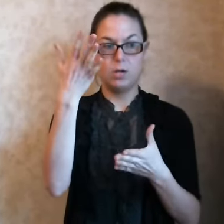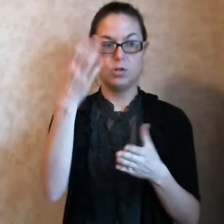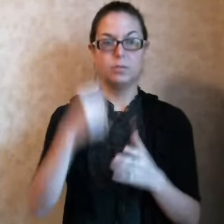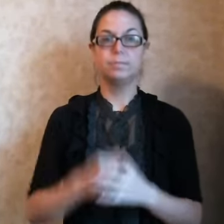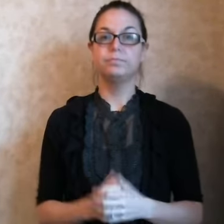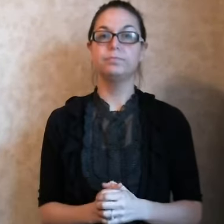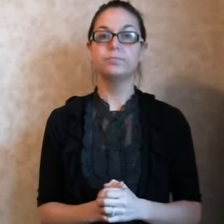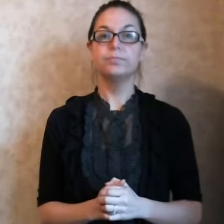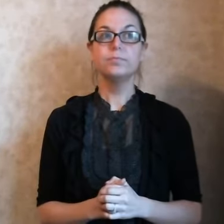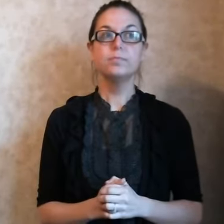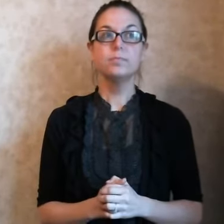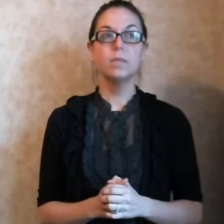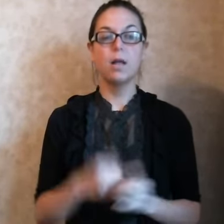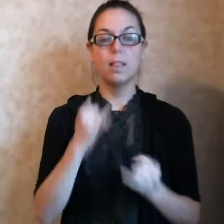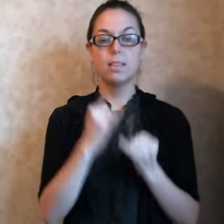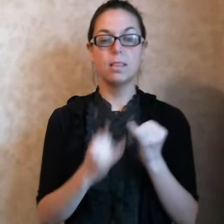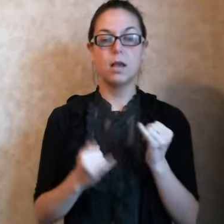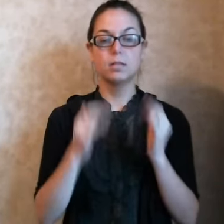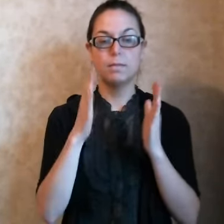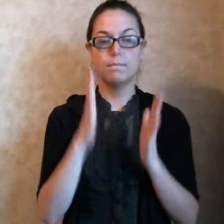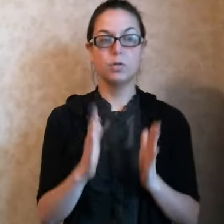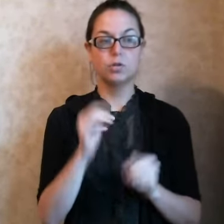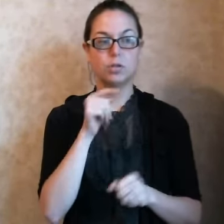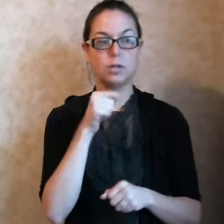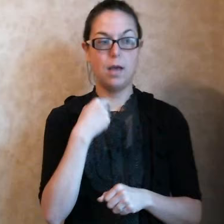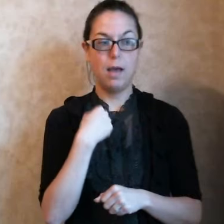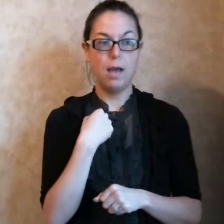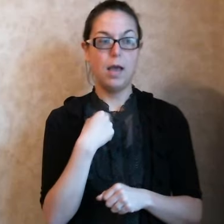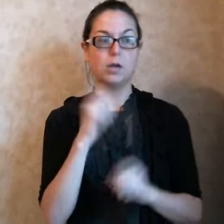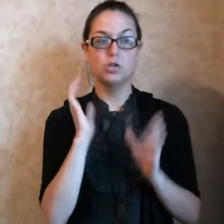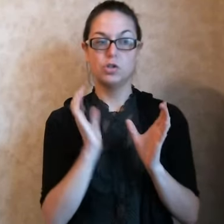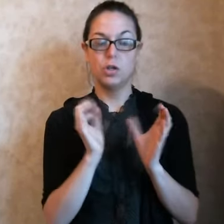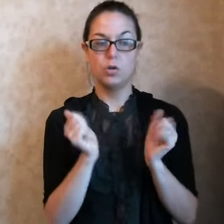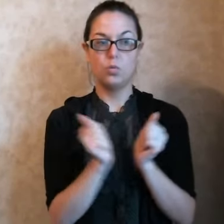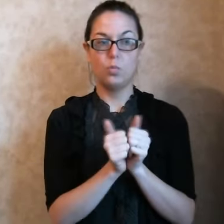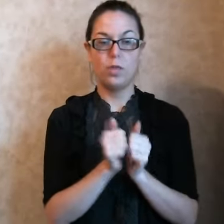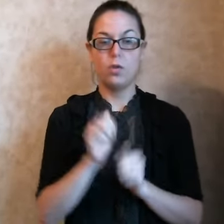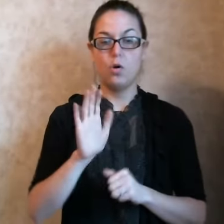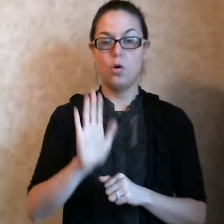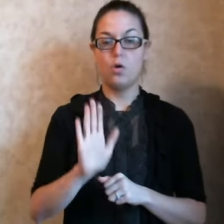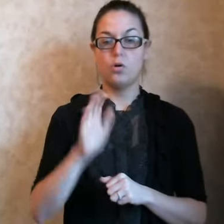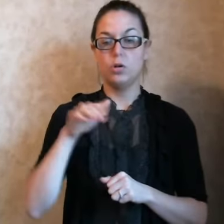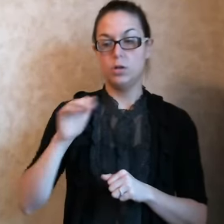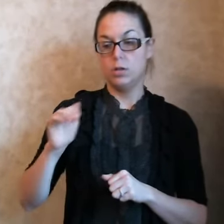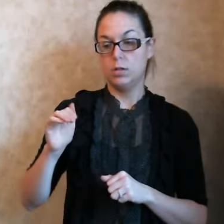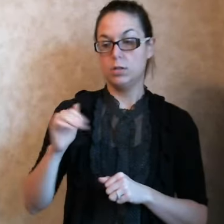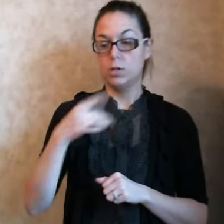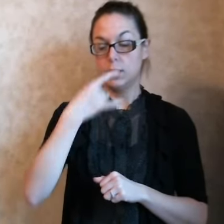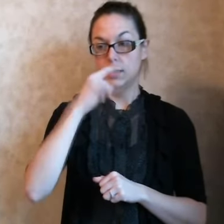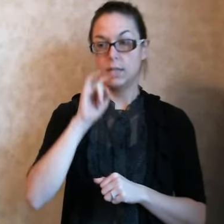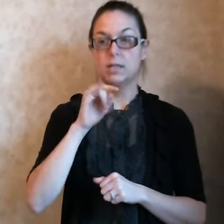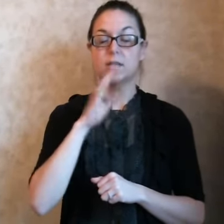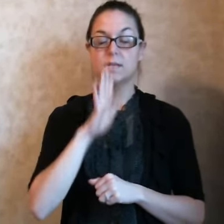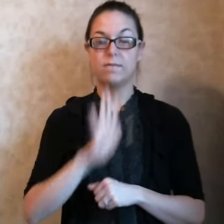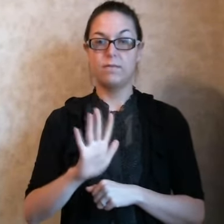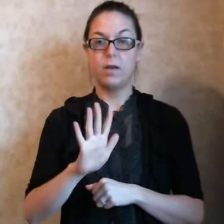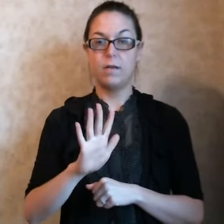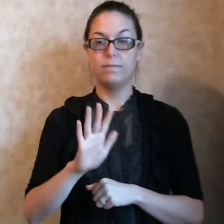talked to was a parent. Her child is 4 years old, and right now they're currently struggling with whether they